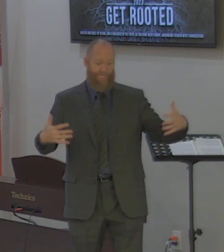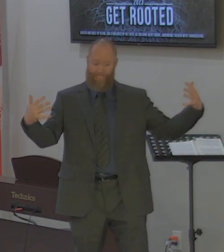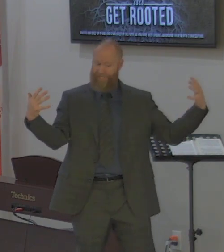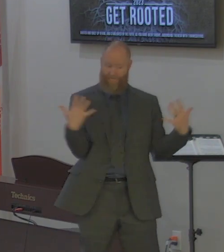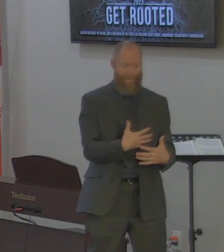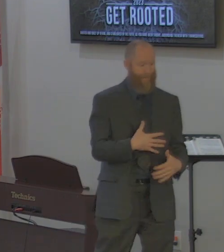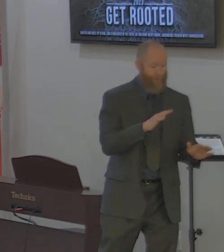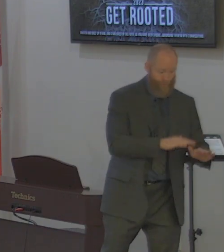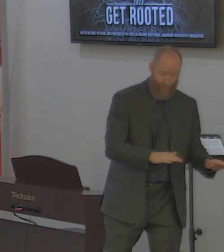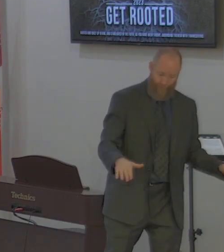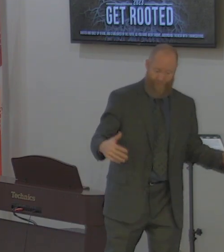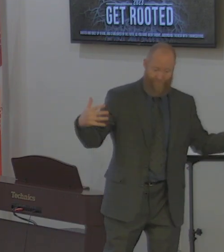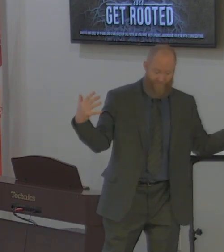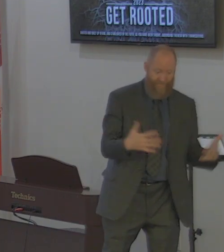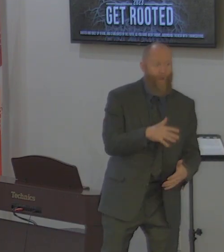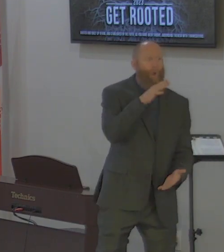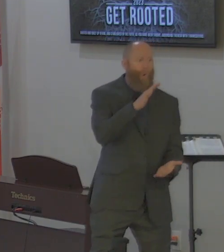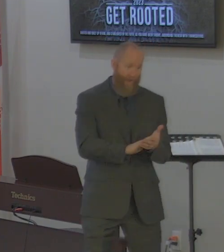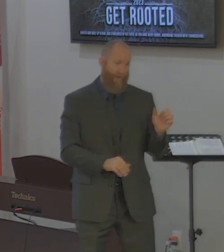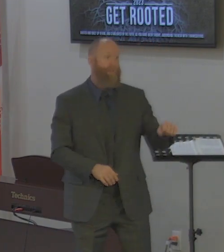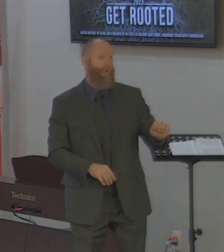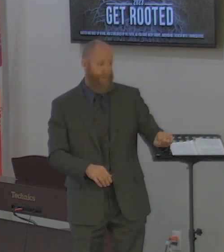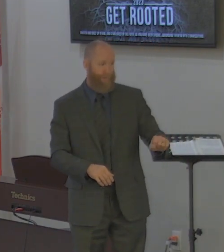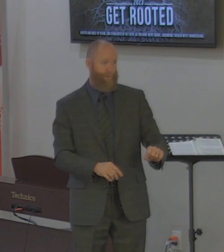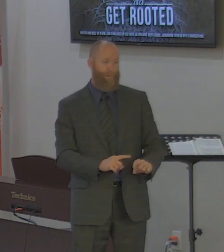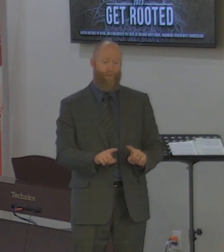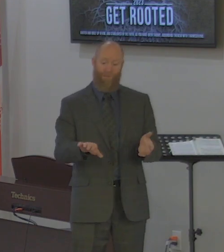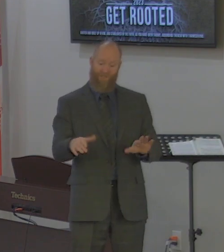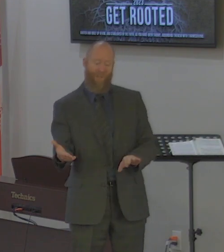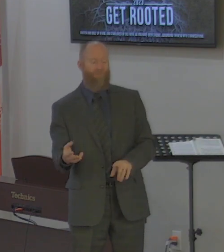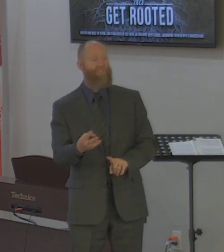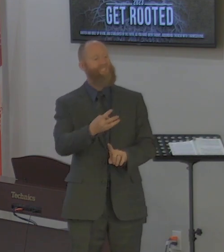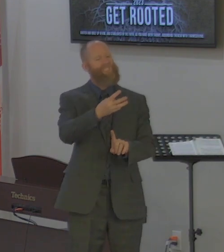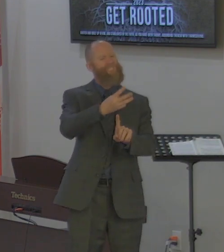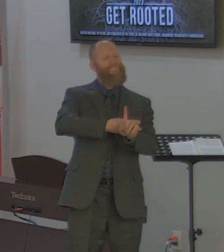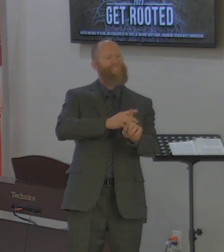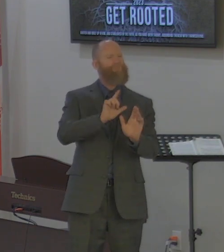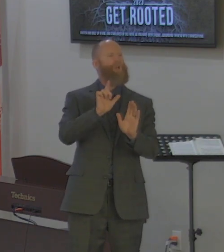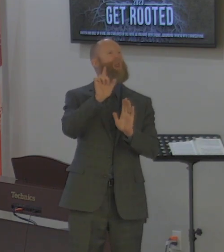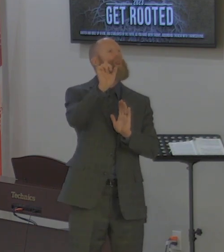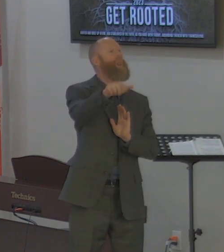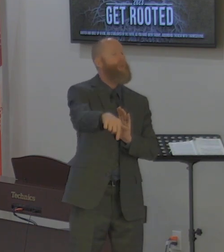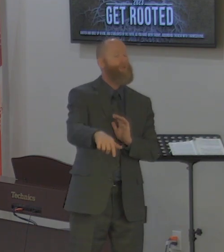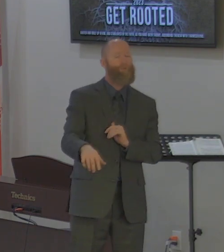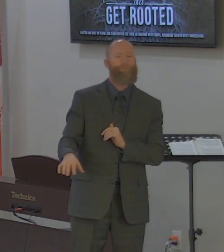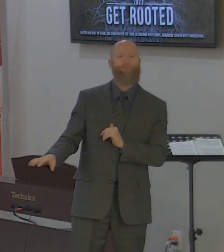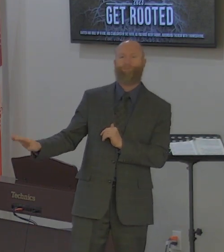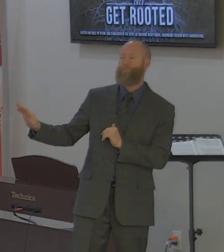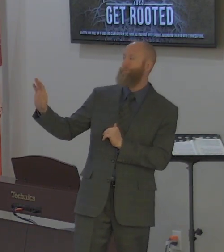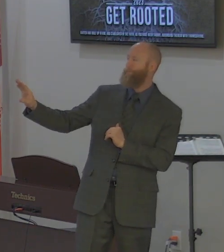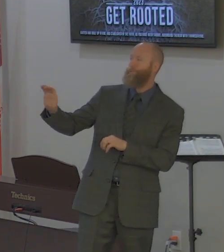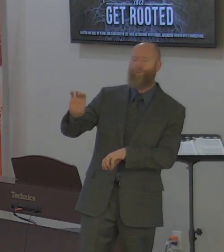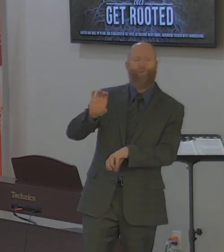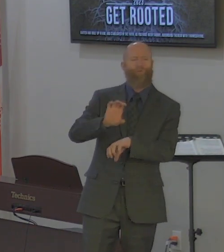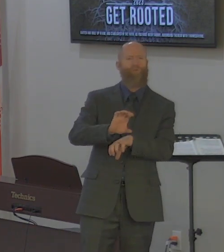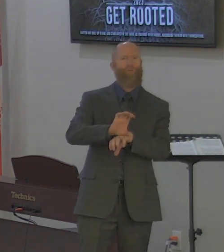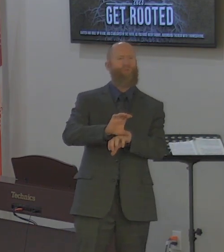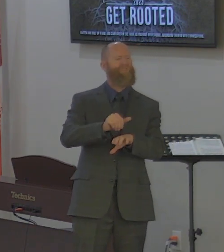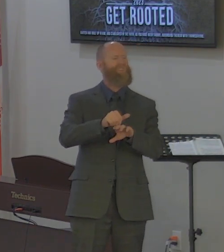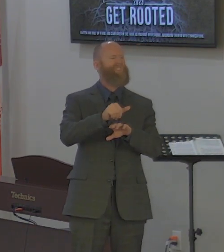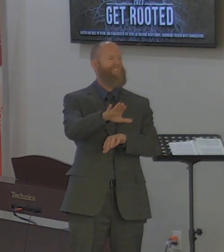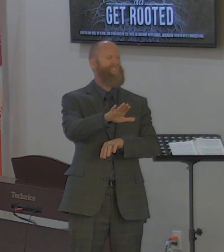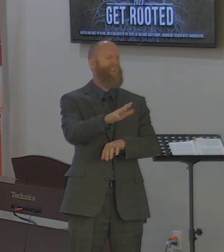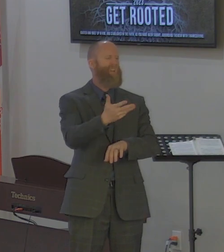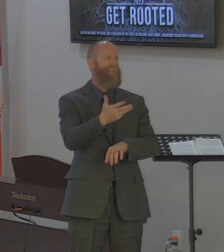God. About 6 months after he passed away, our church was the sending agency for the missions board